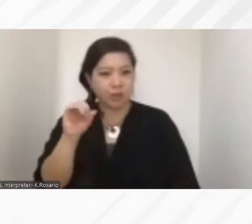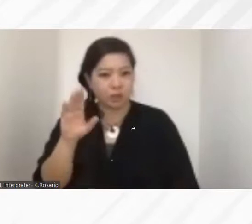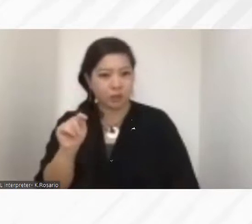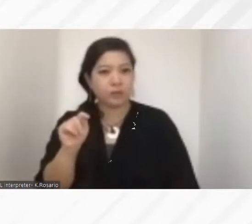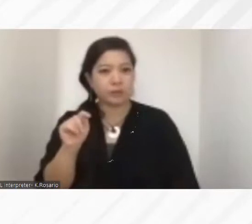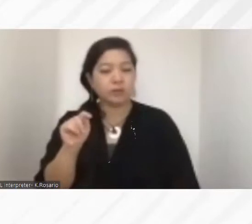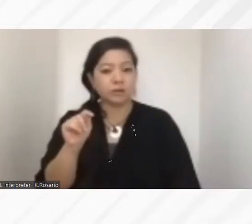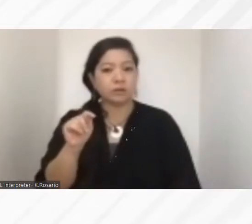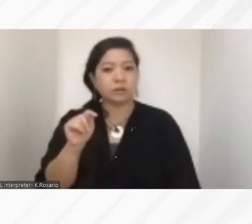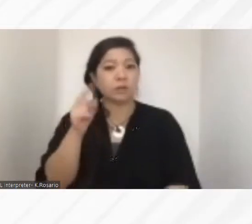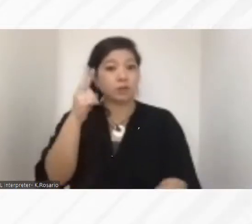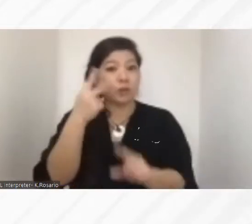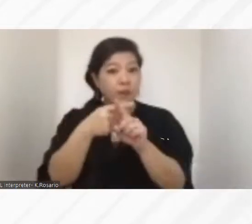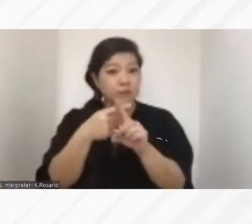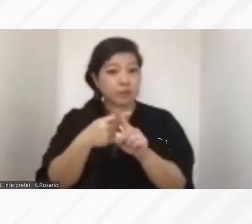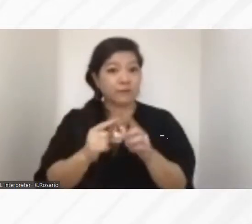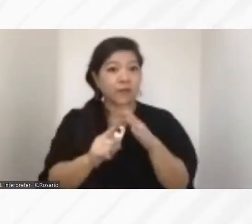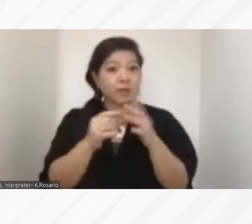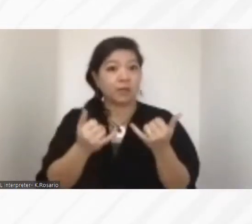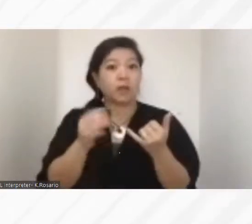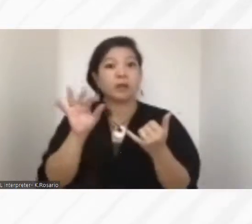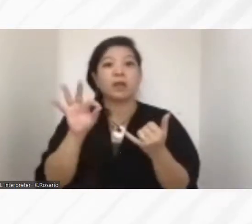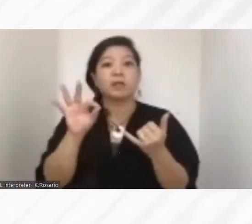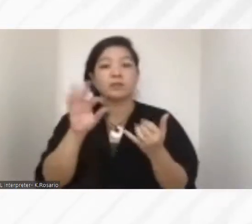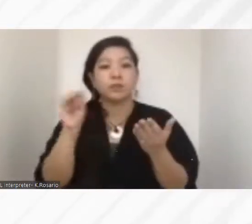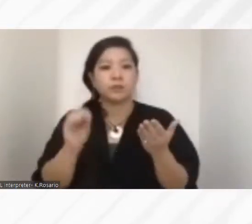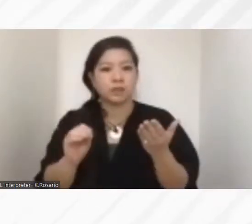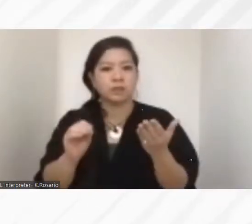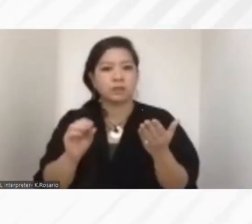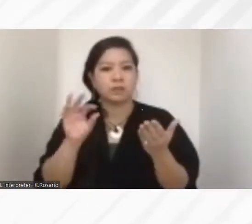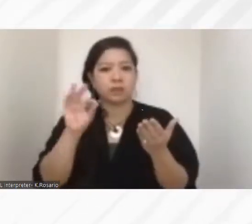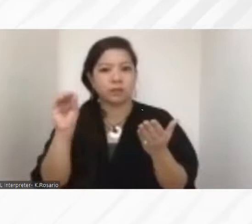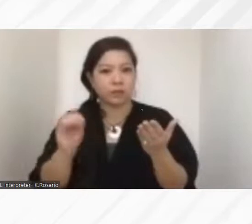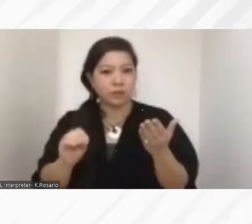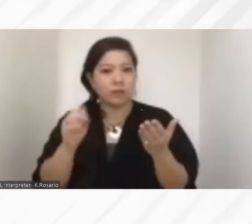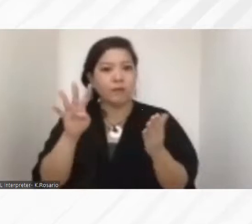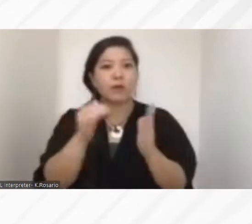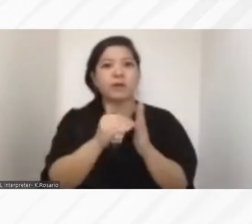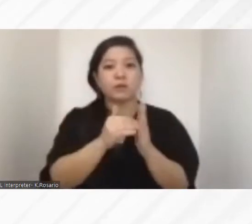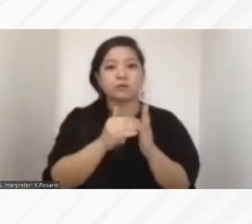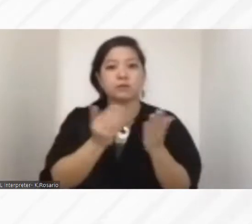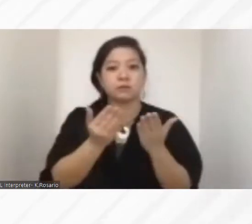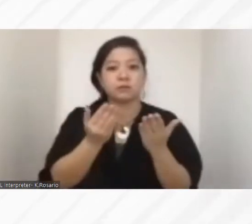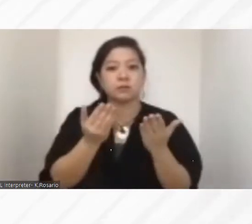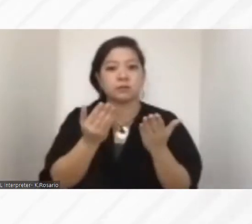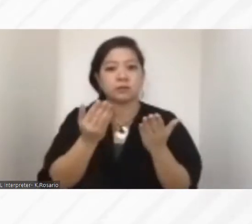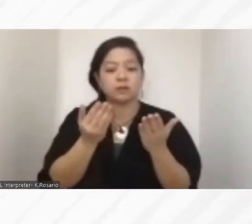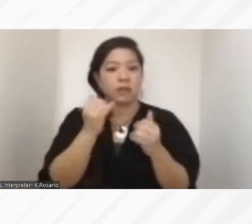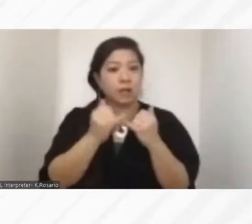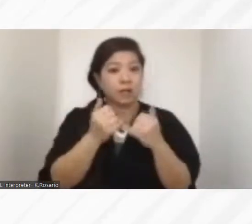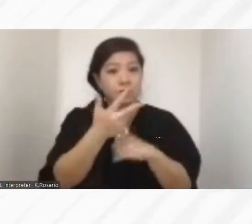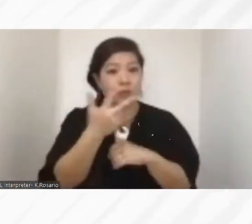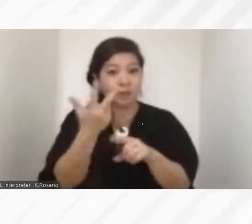4,402 positive cases, or 90% of the total positive cases of 4,903. The last 3